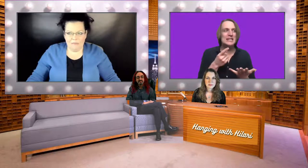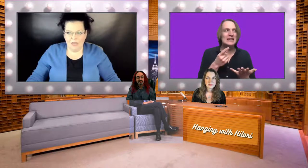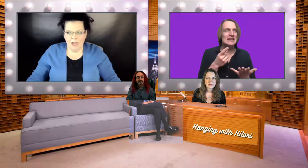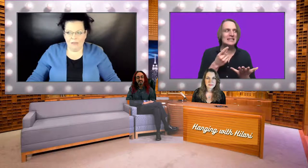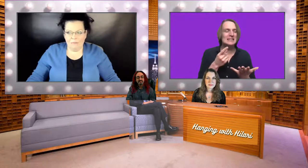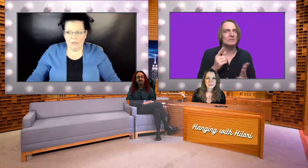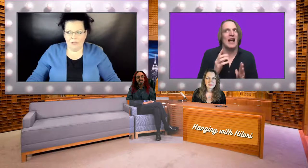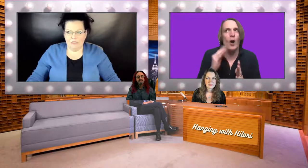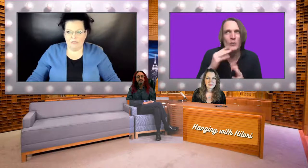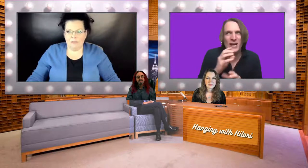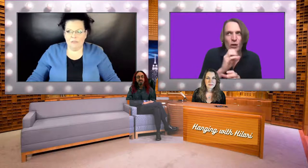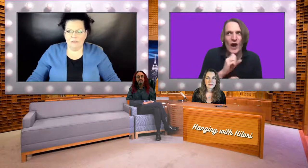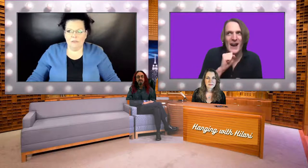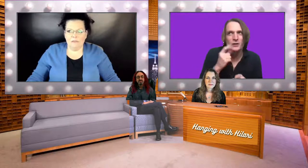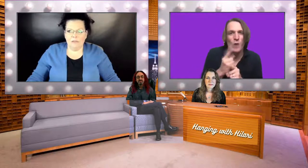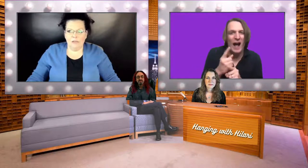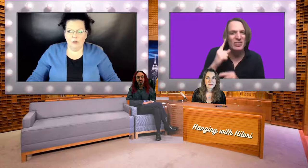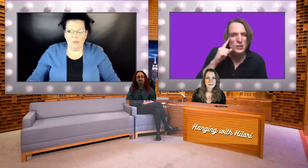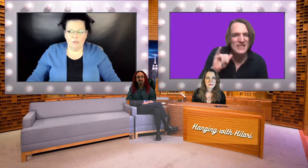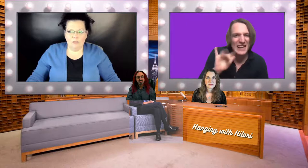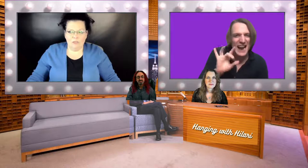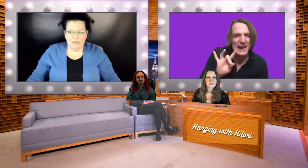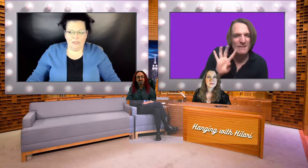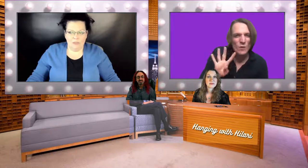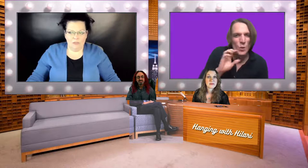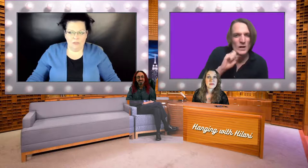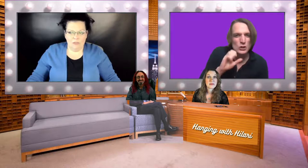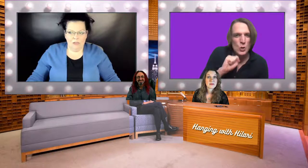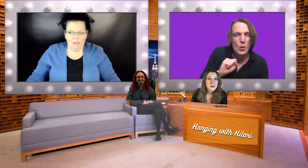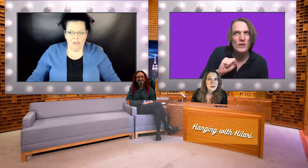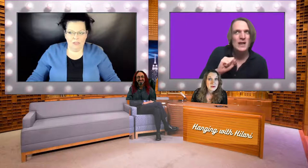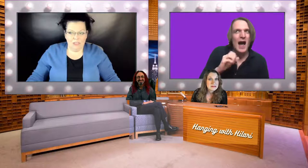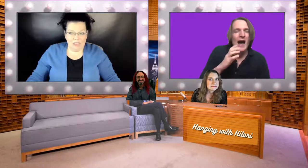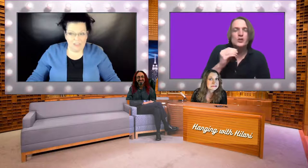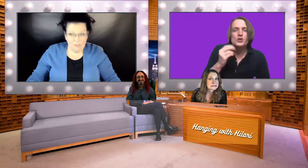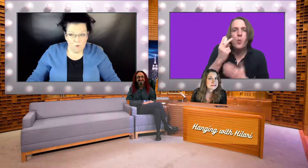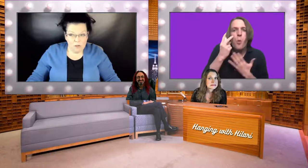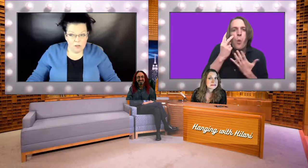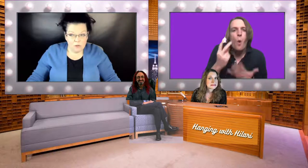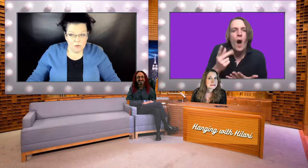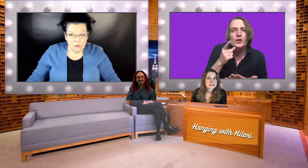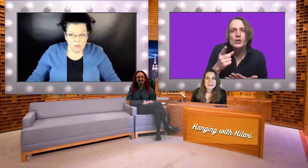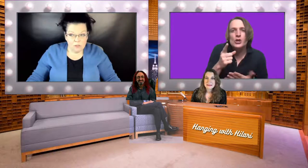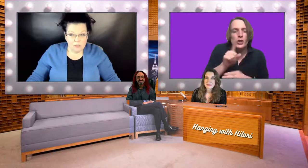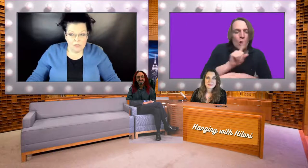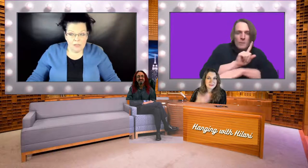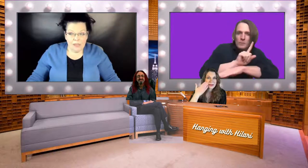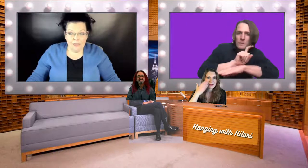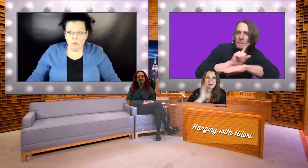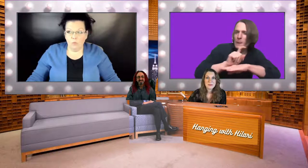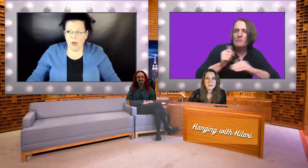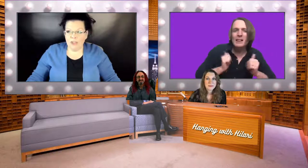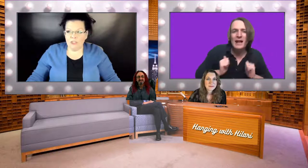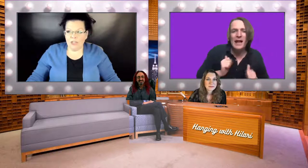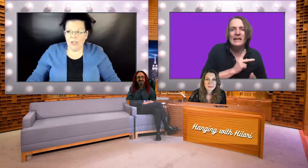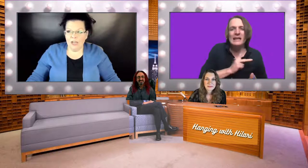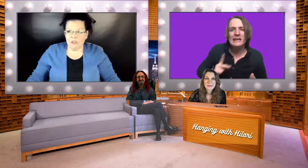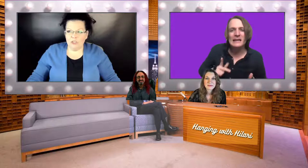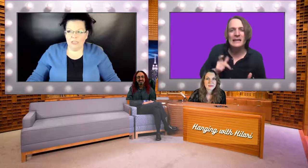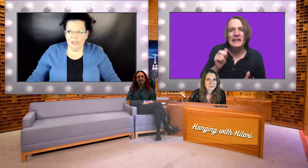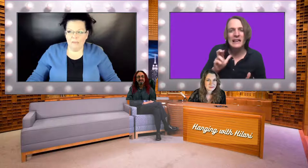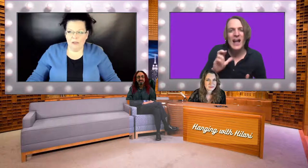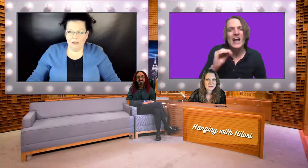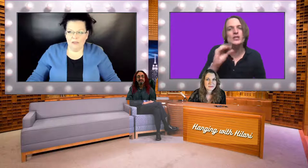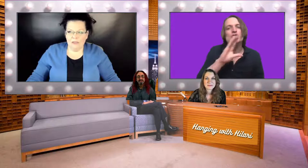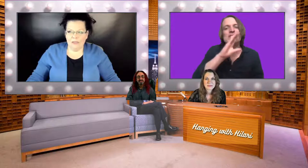at the same time, because I hope that I get this right. I think she's 84 years old. Mm-hmm. And to watch how